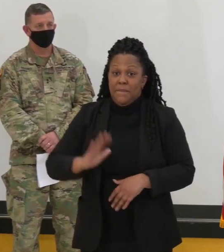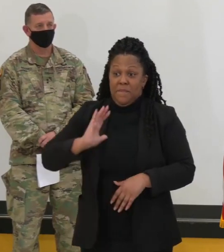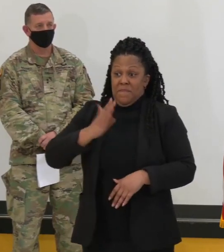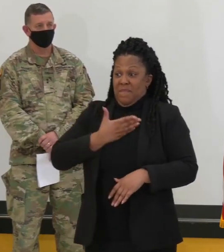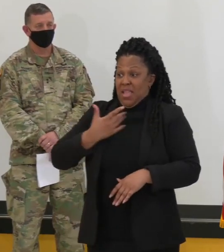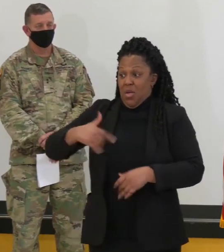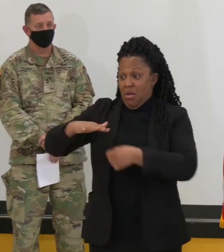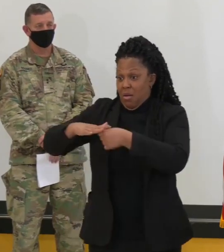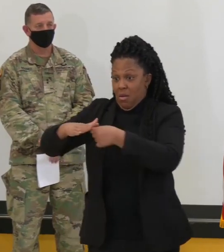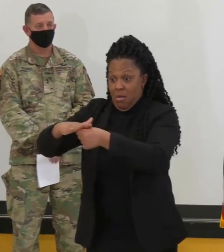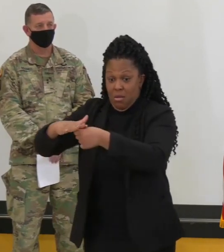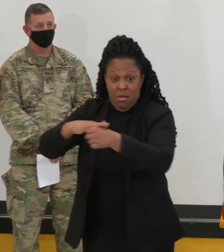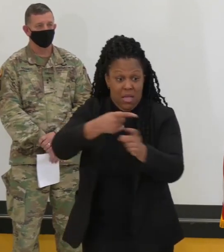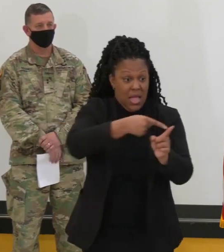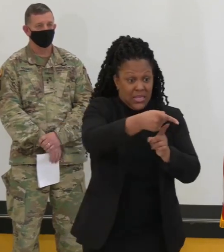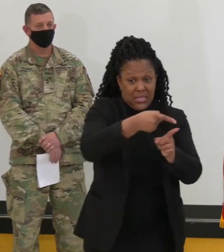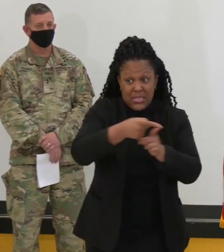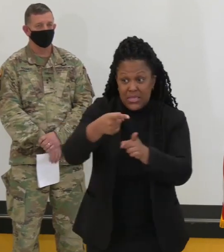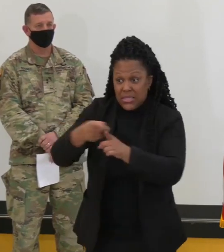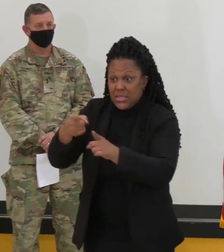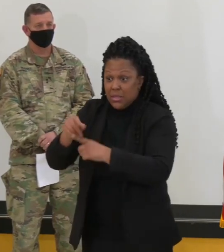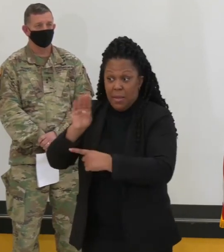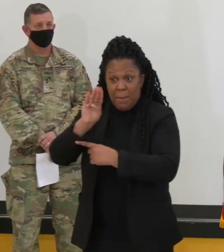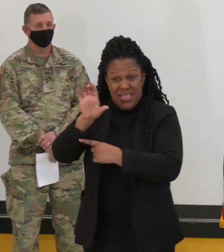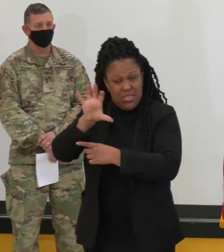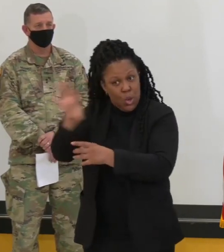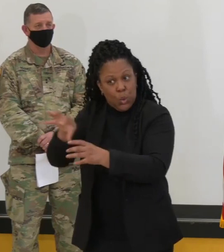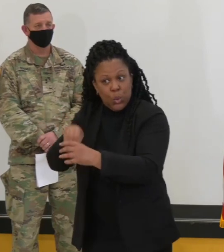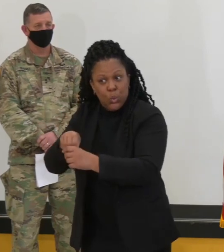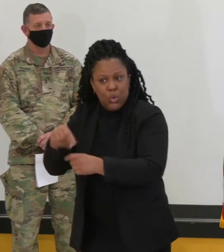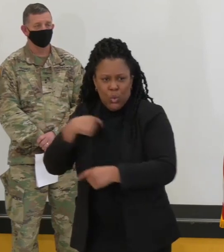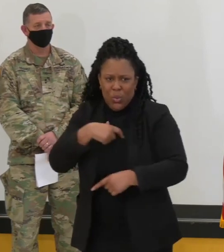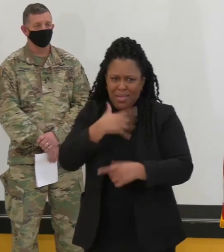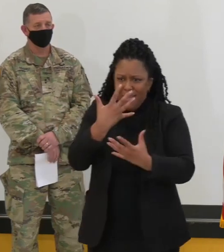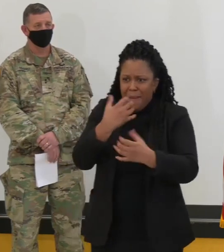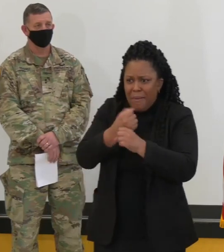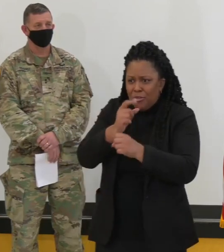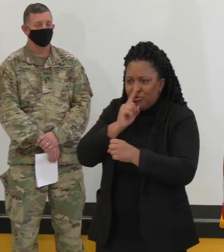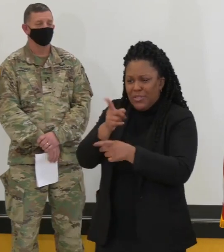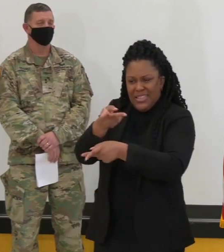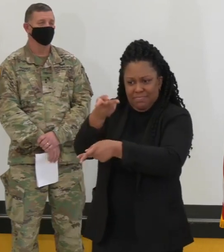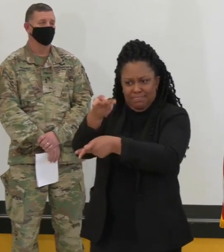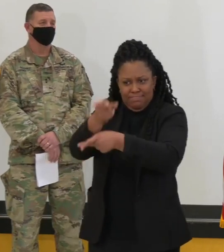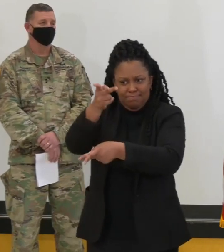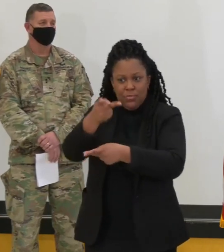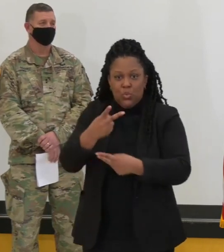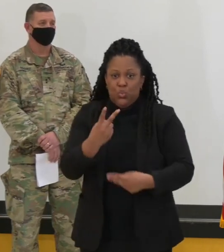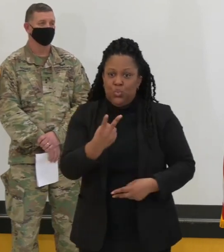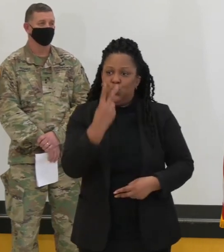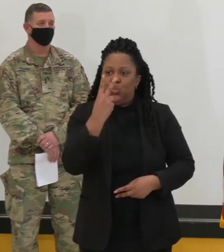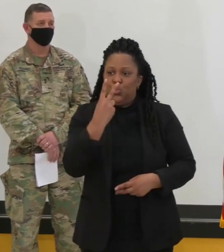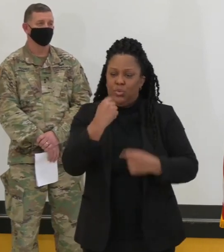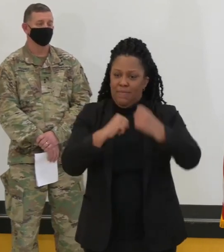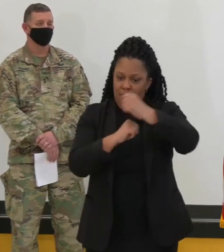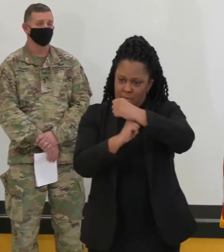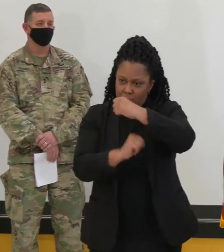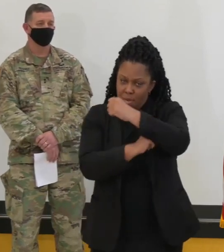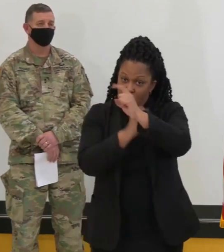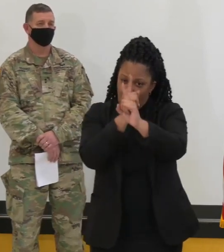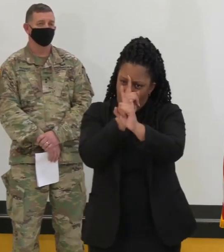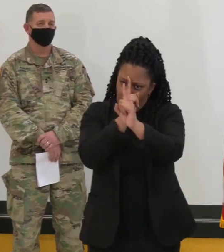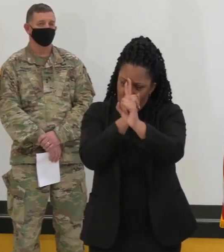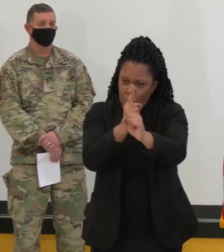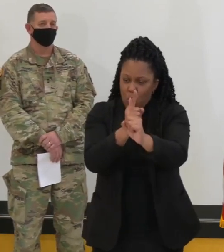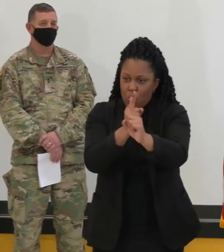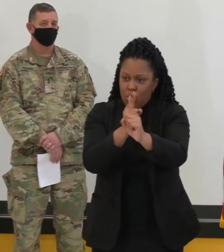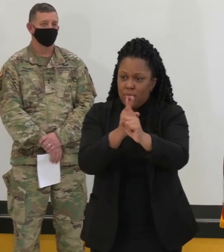the metro, Brooklyn Center included, to ensure that we uphold the two truths or fundamental goals that Chief Rondo pointed